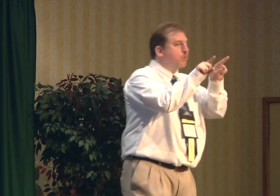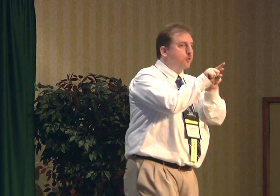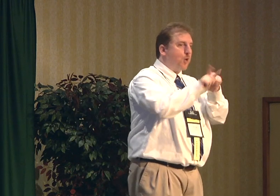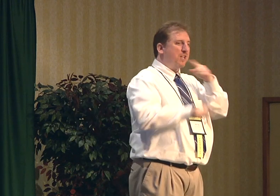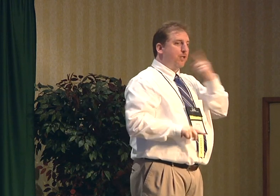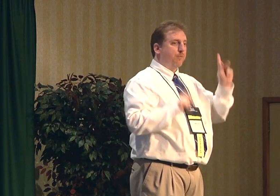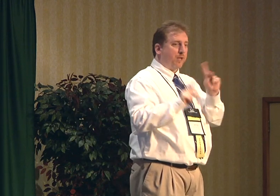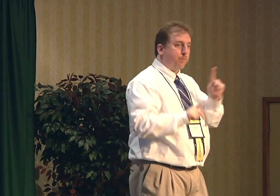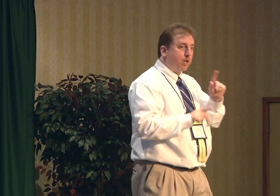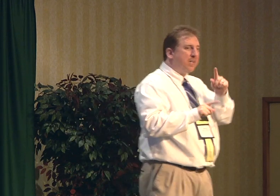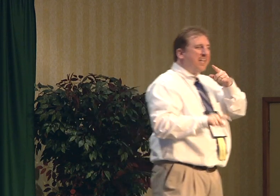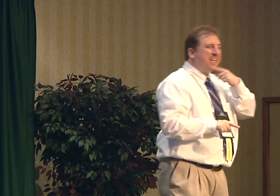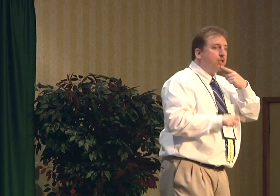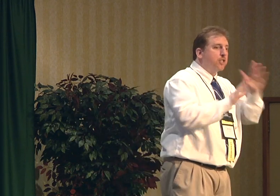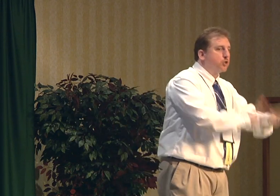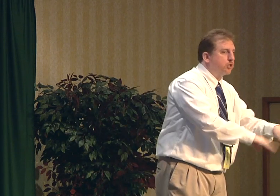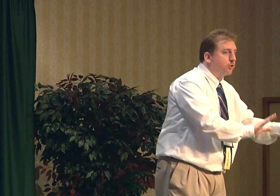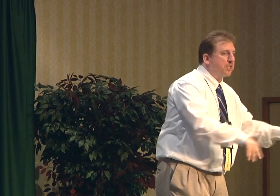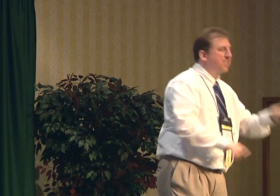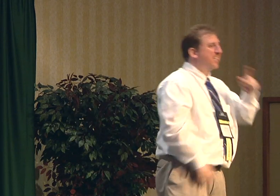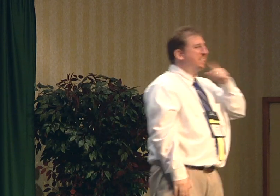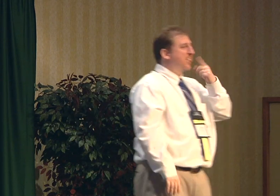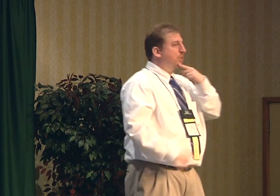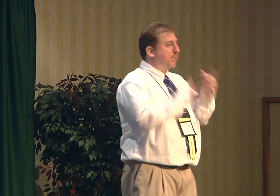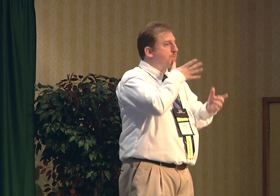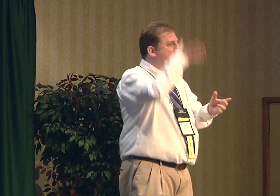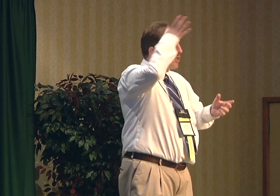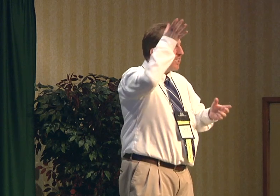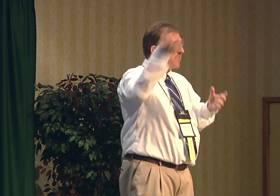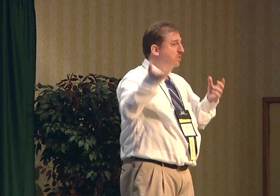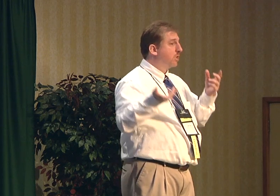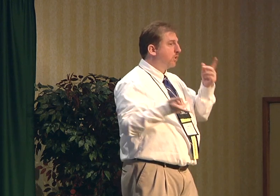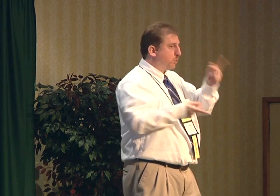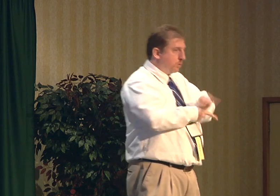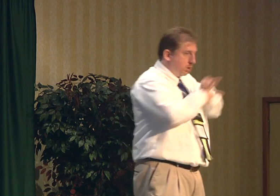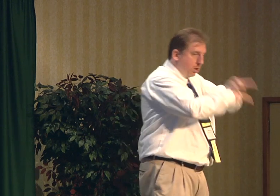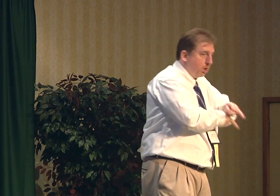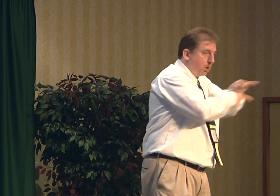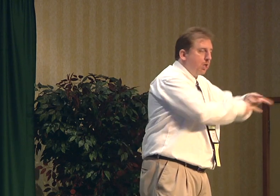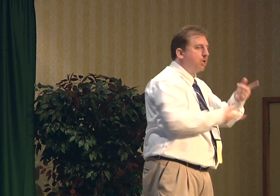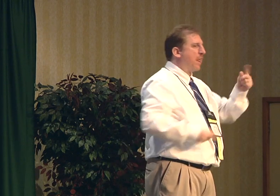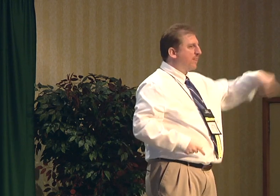just deaf people, it's also hearing people, hearing children, hearing parents.